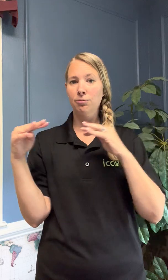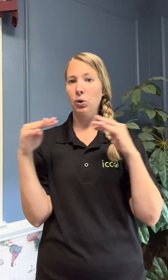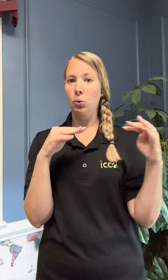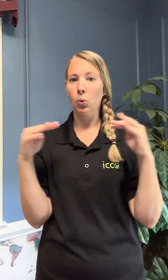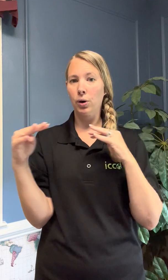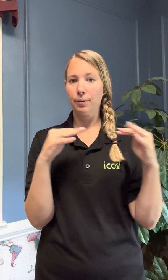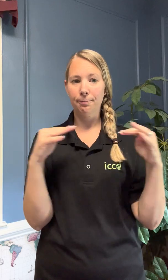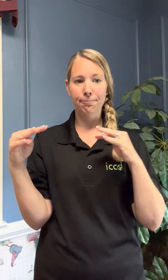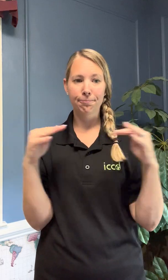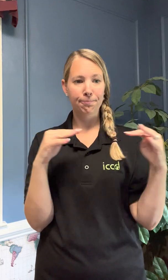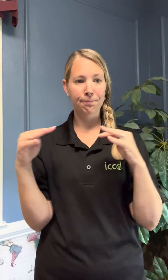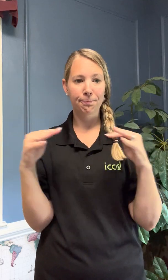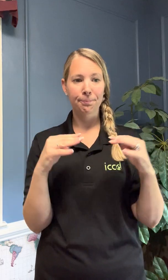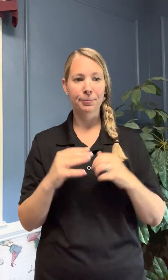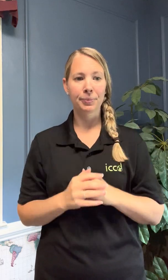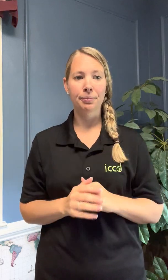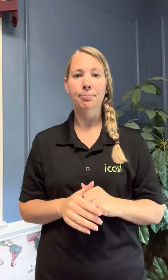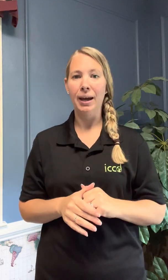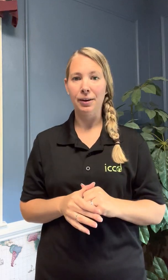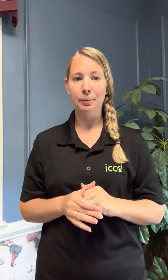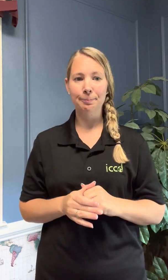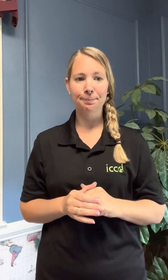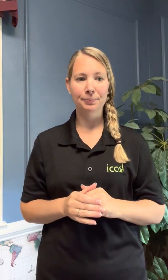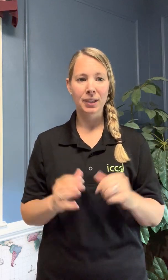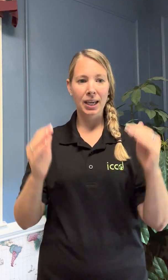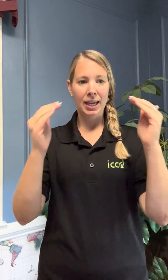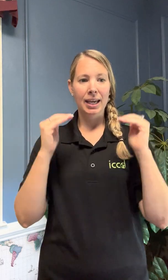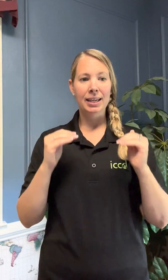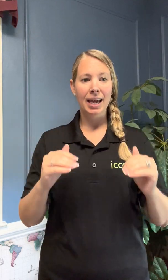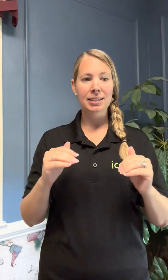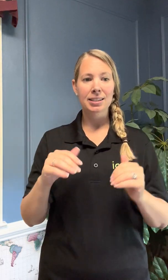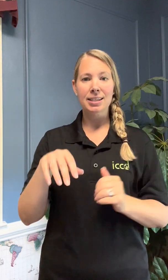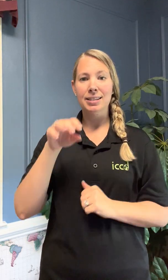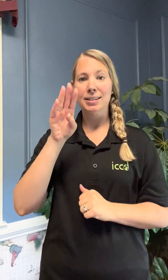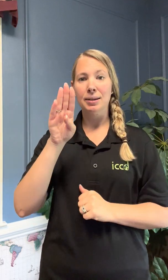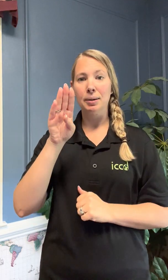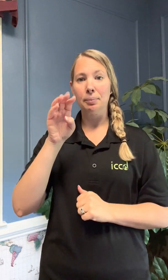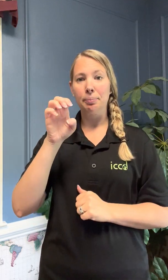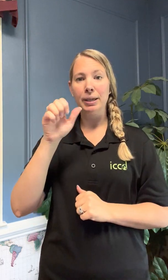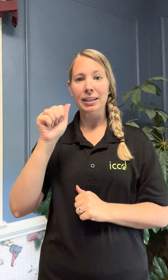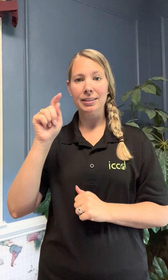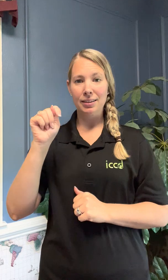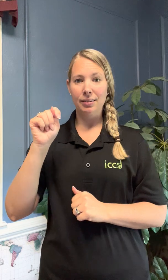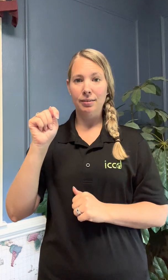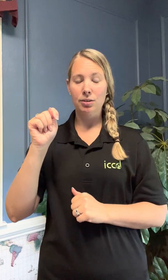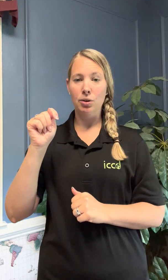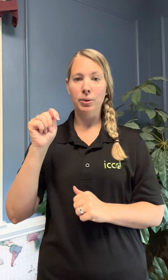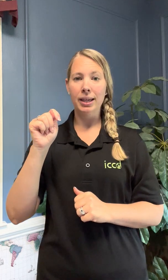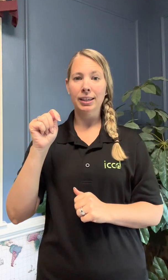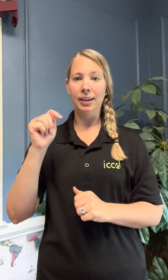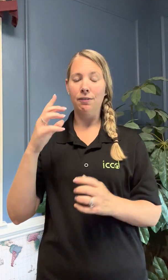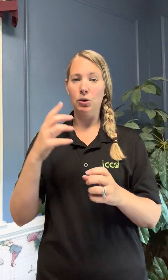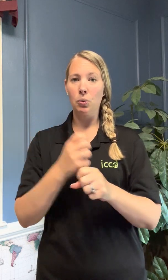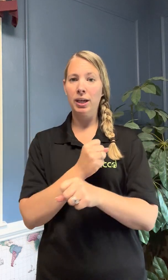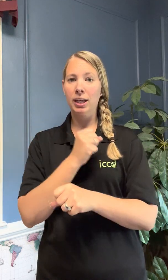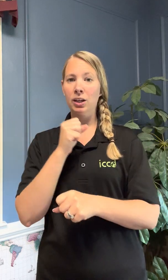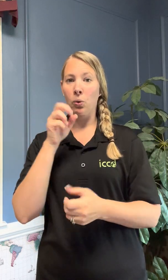or war, battle. Next is beat. So like if you win or